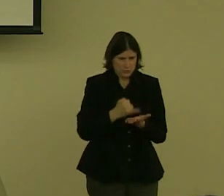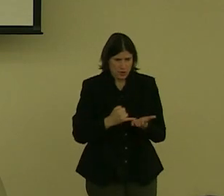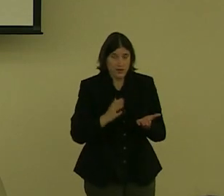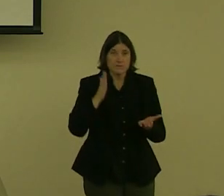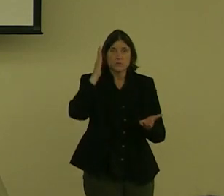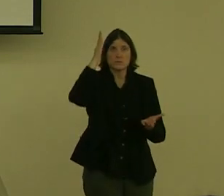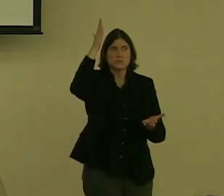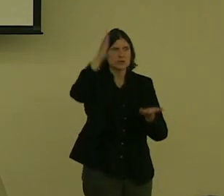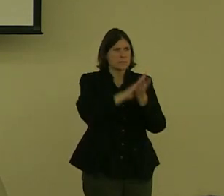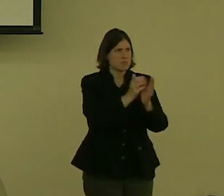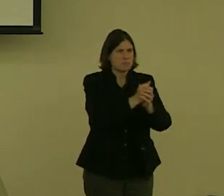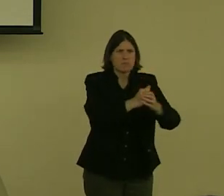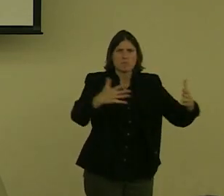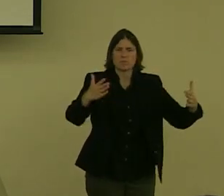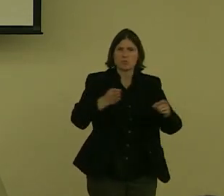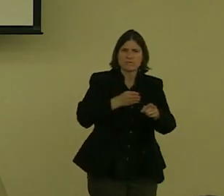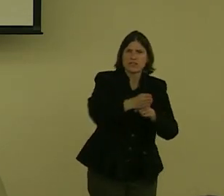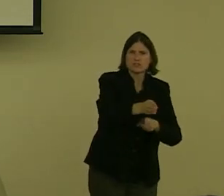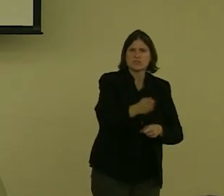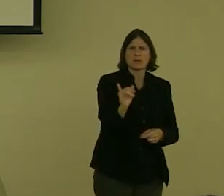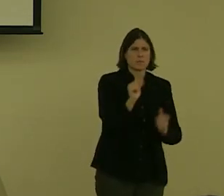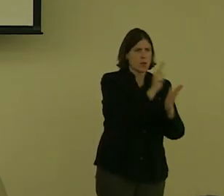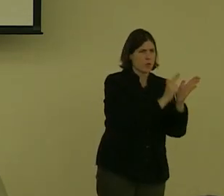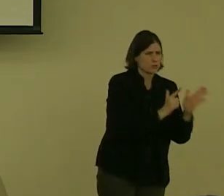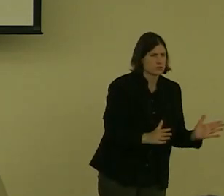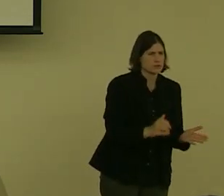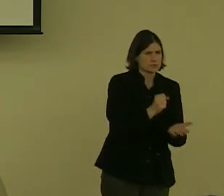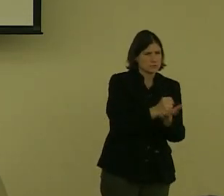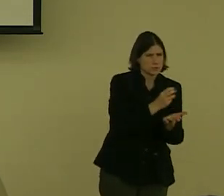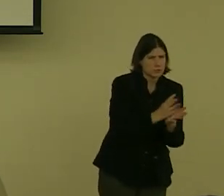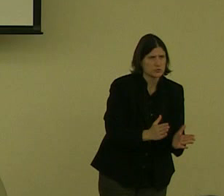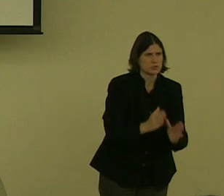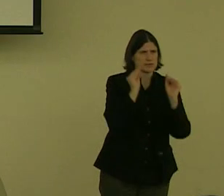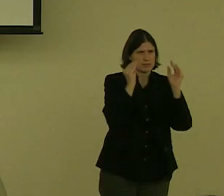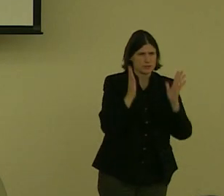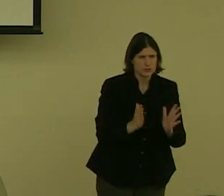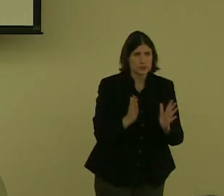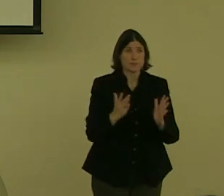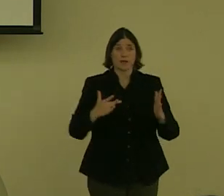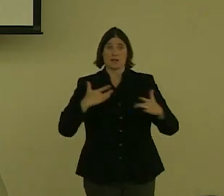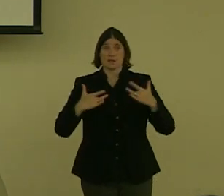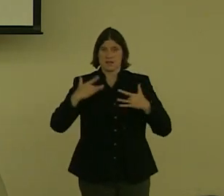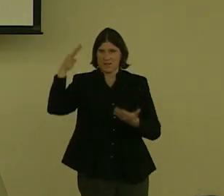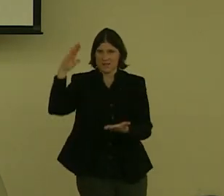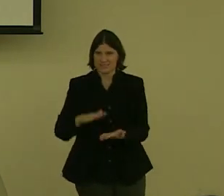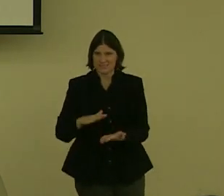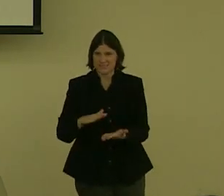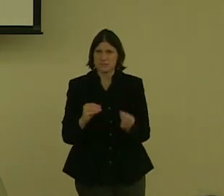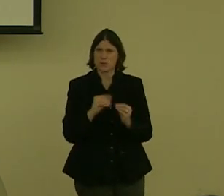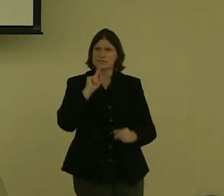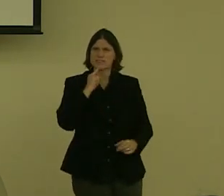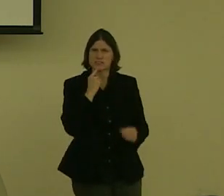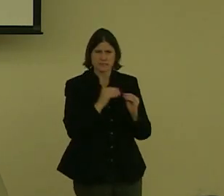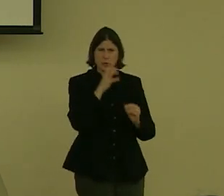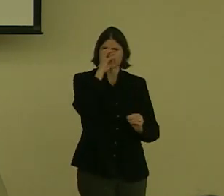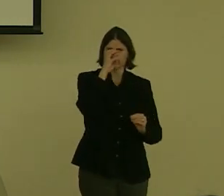it in terms of, you know, if we can add, say, four sections of a comics course to our department, then we're going to